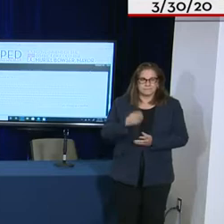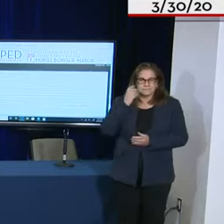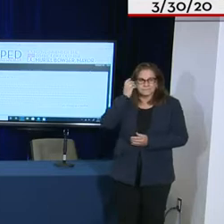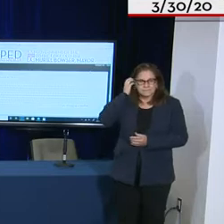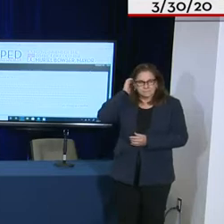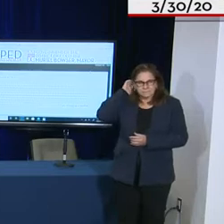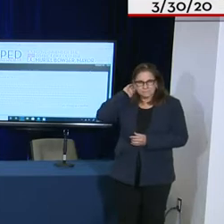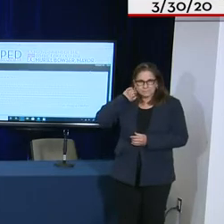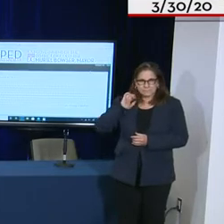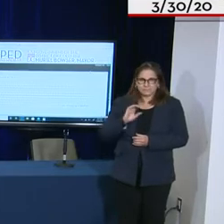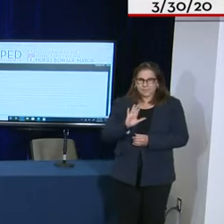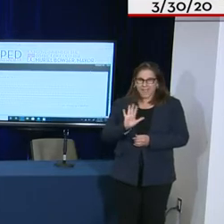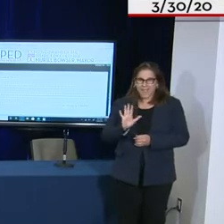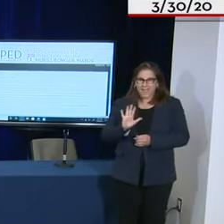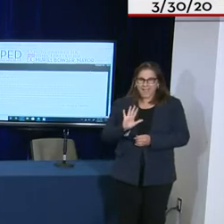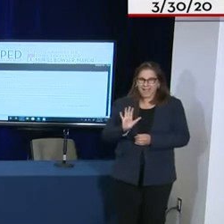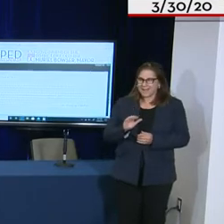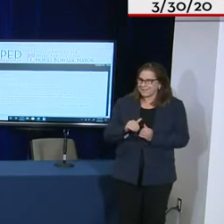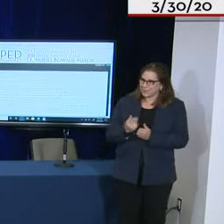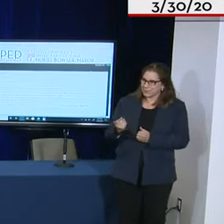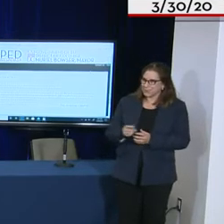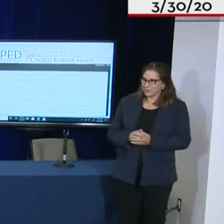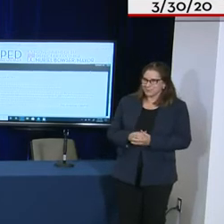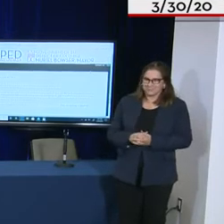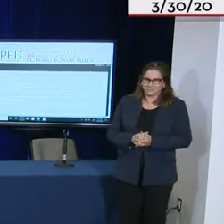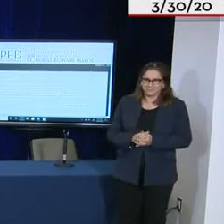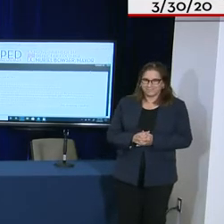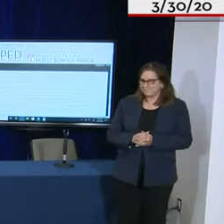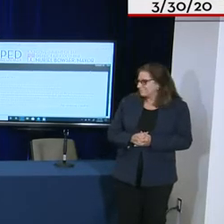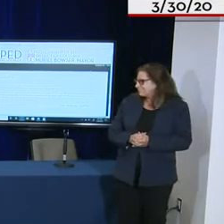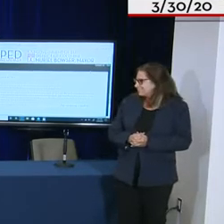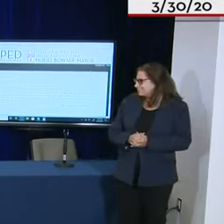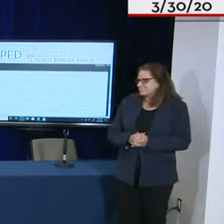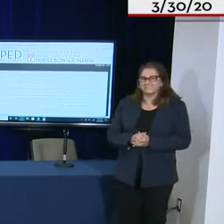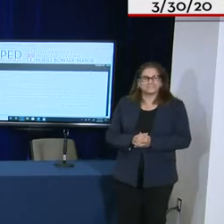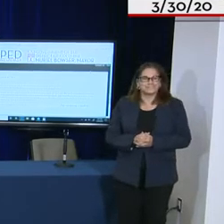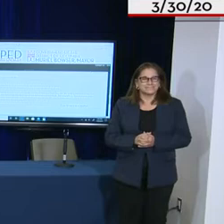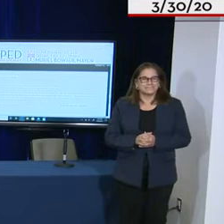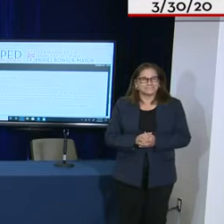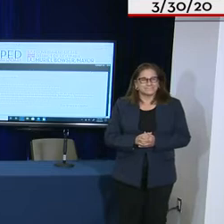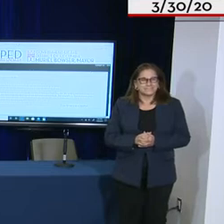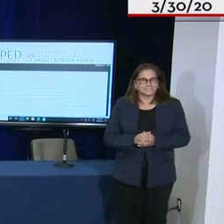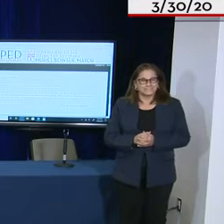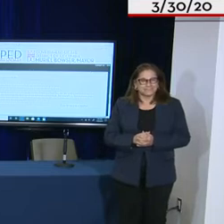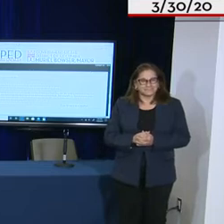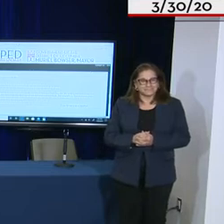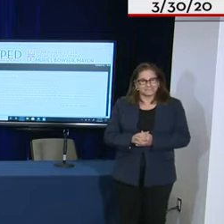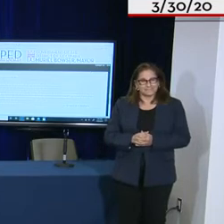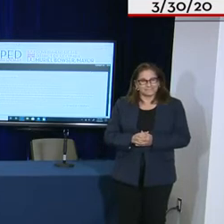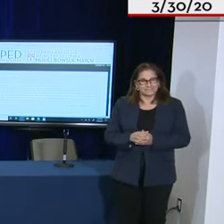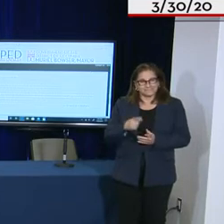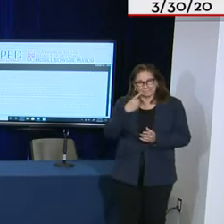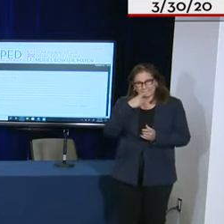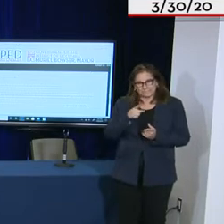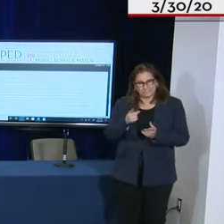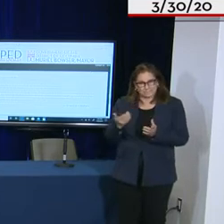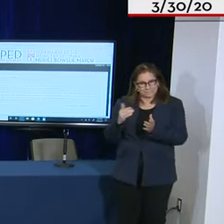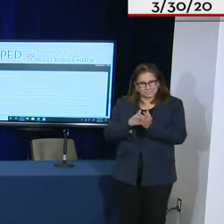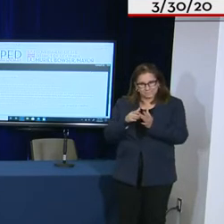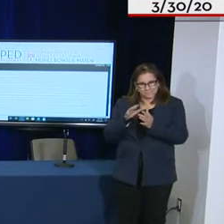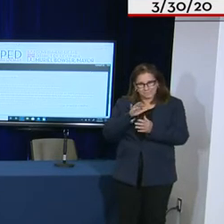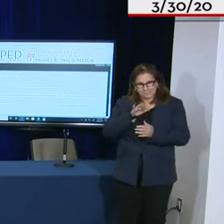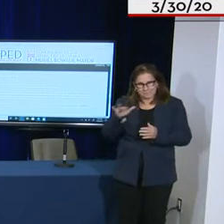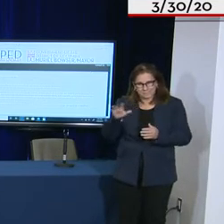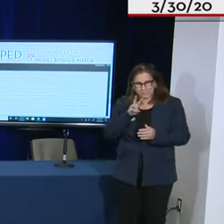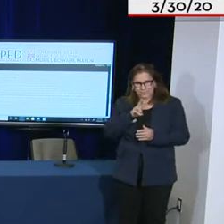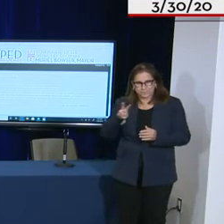Hi, how are you? Doing well. Just if you could repeat the website you mentioned